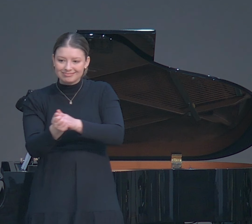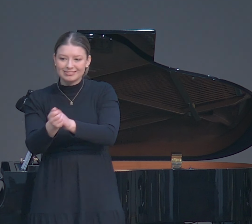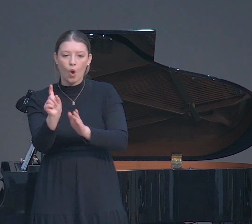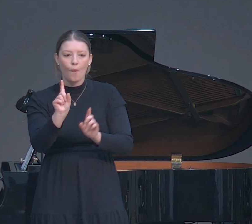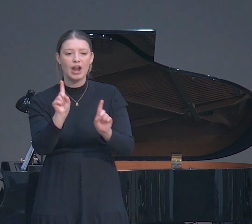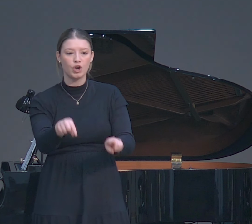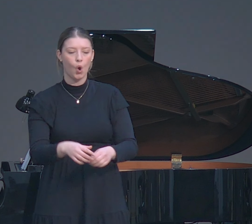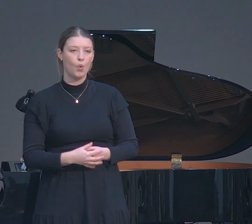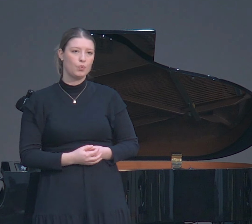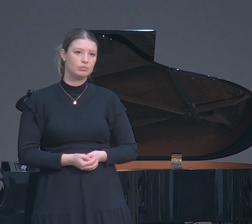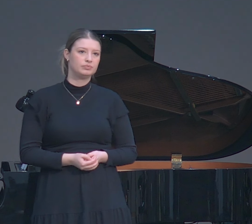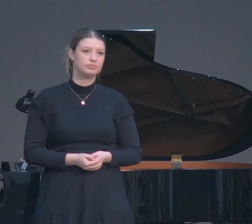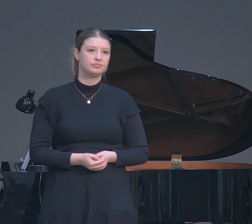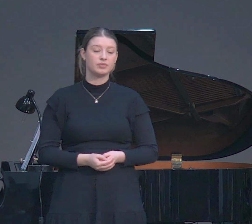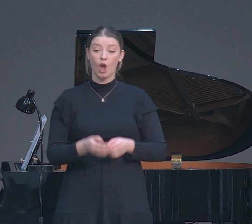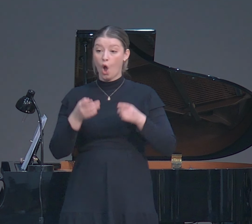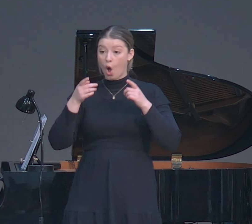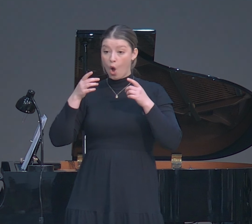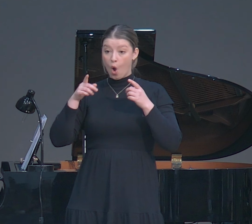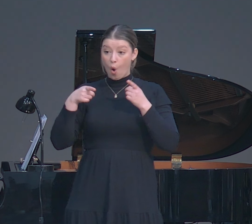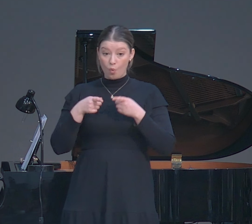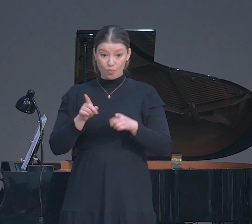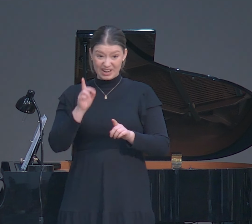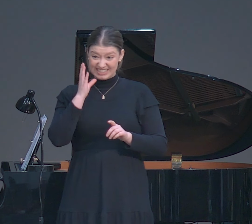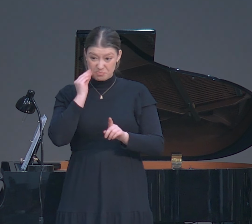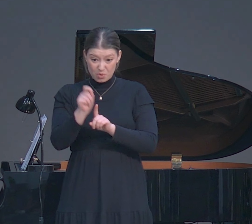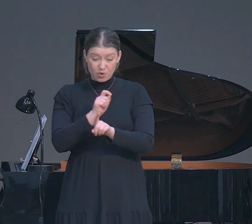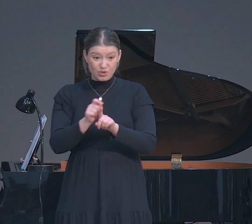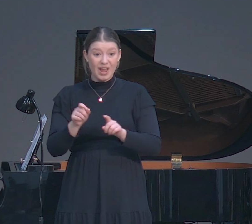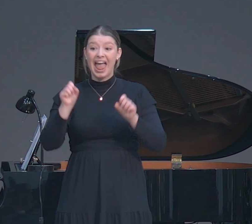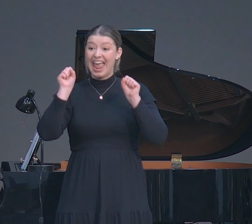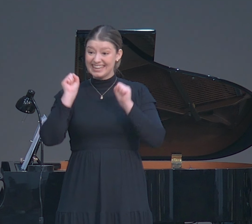When persecuted, continue the mission elsewhere.